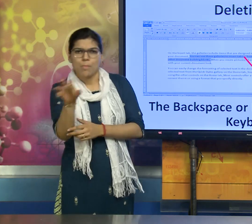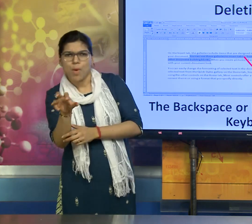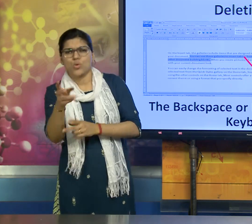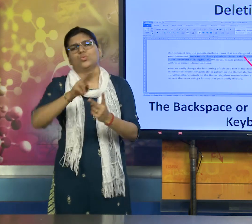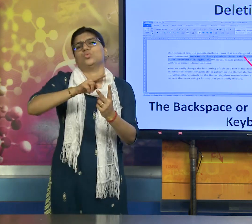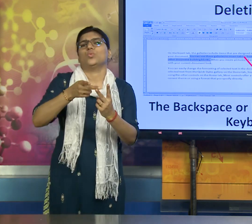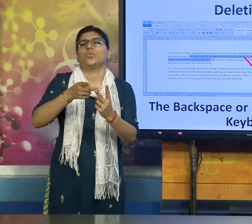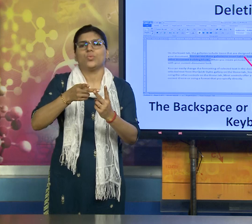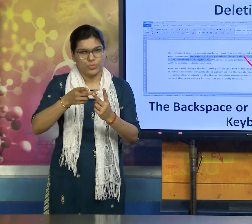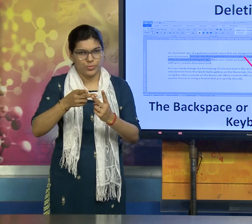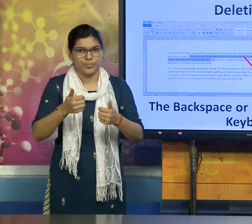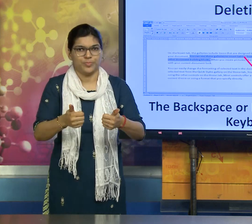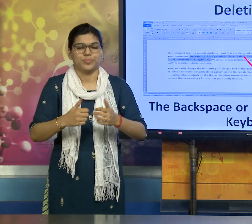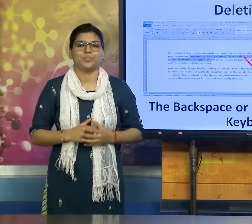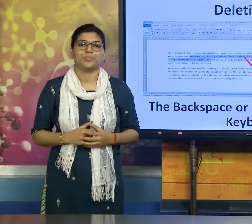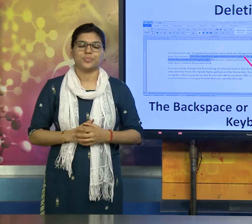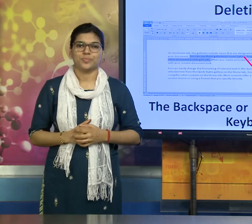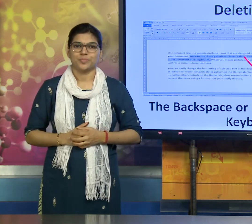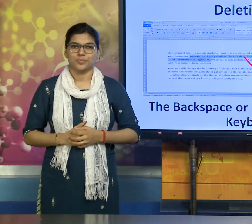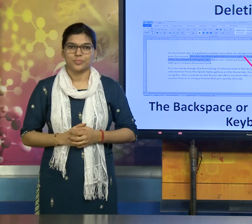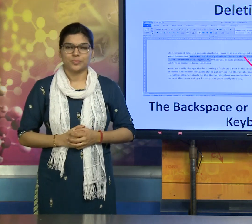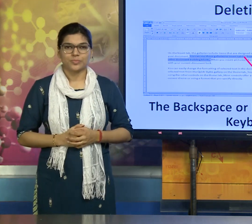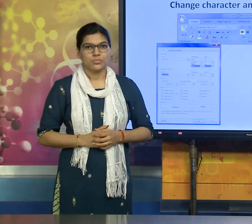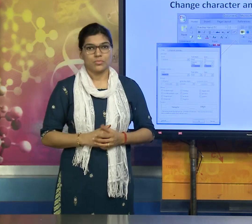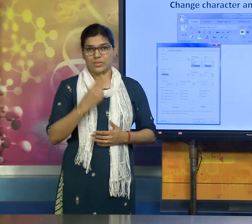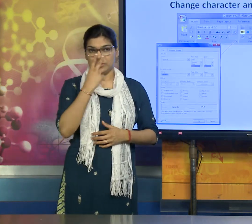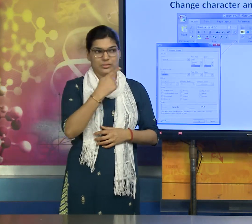also click the delete option.